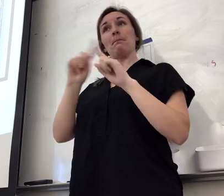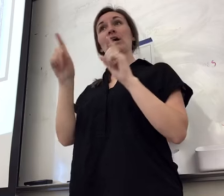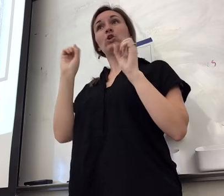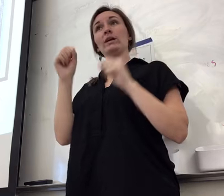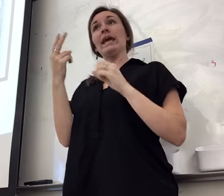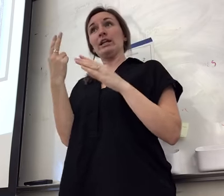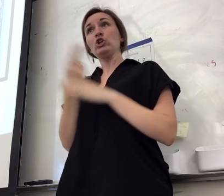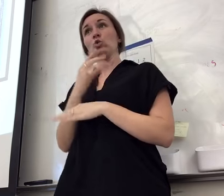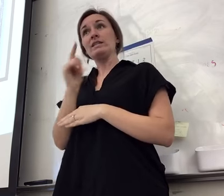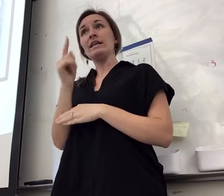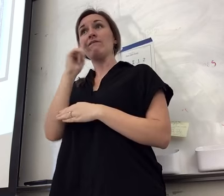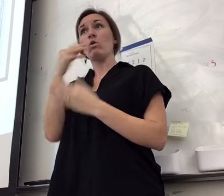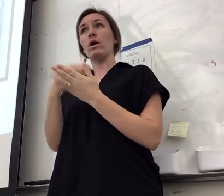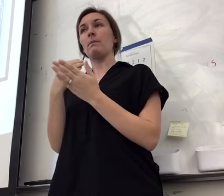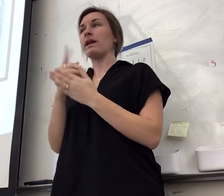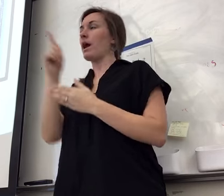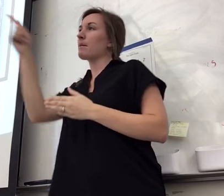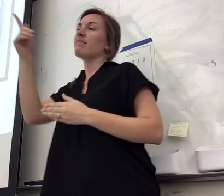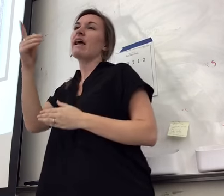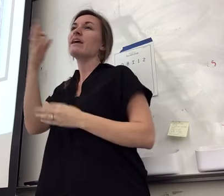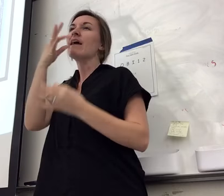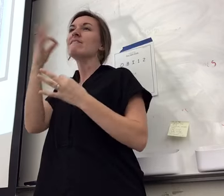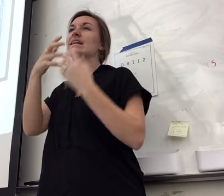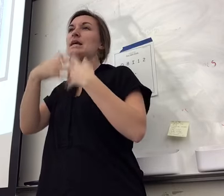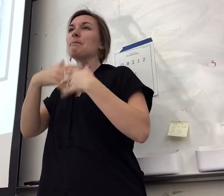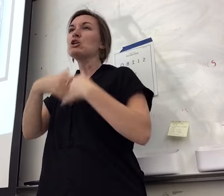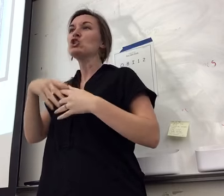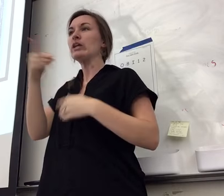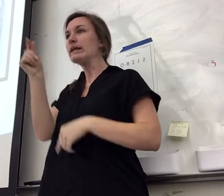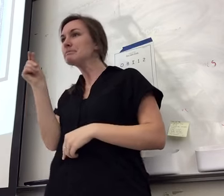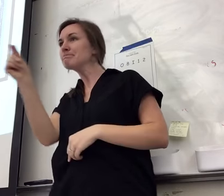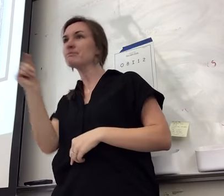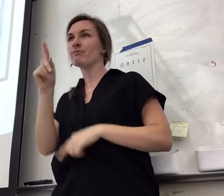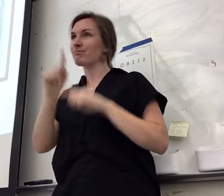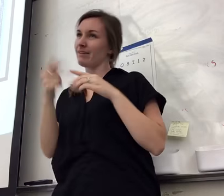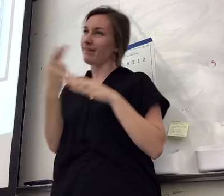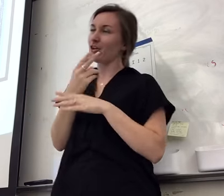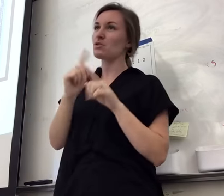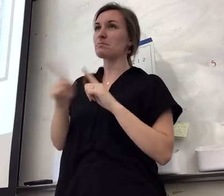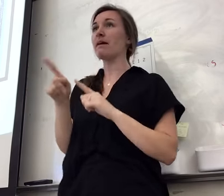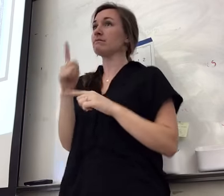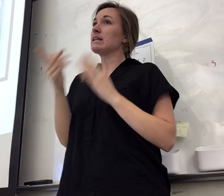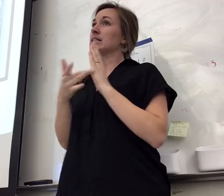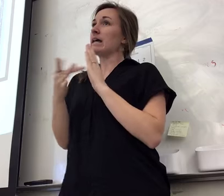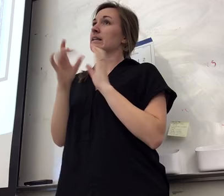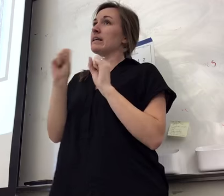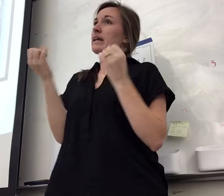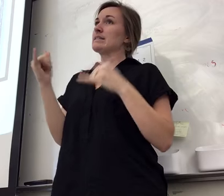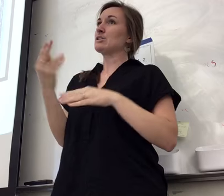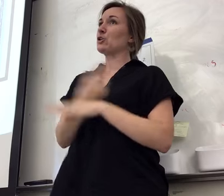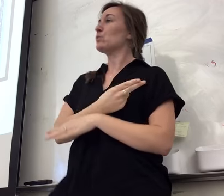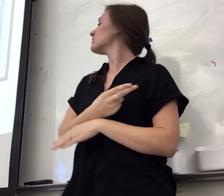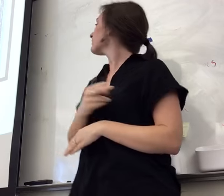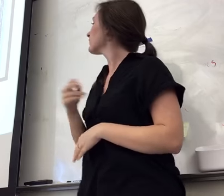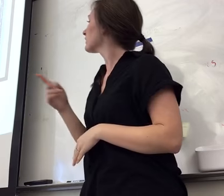though the vending machines won't take it. You can use it as legal tender. Also on the other side, remember, what document did Thomas Jefferson